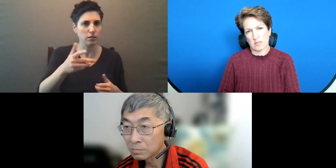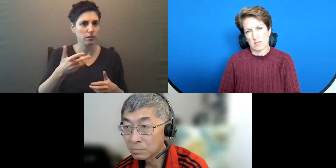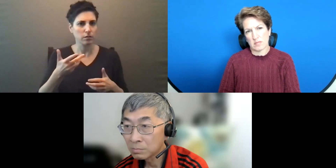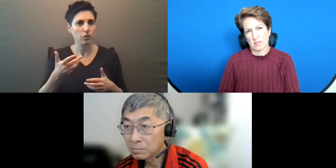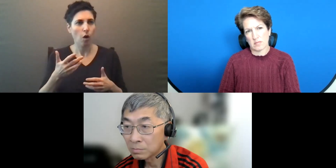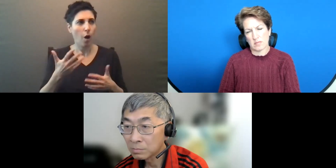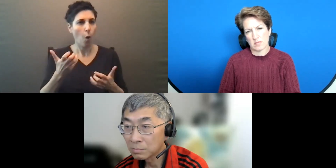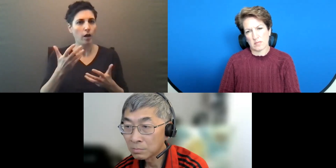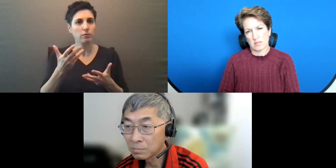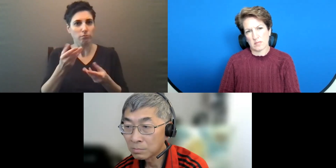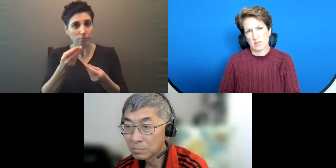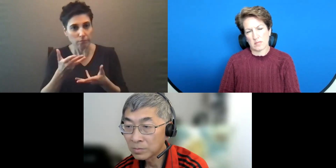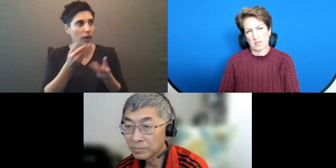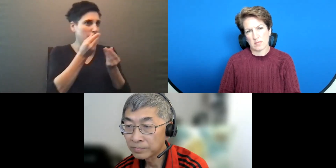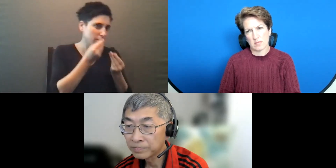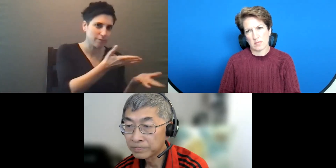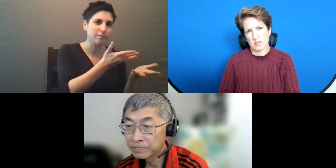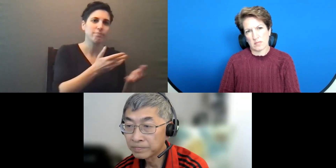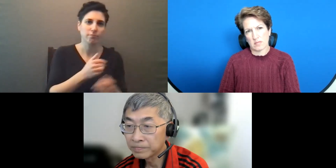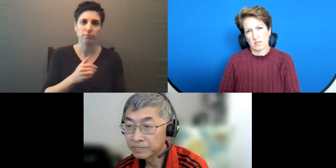with you. Thank you so much. Thank